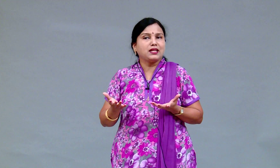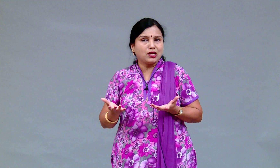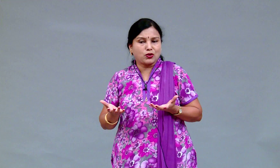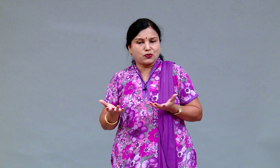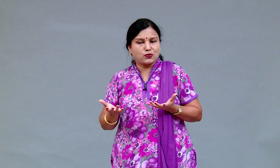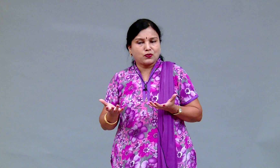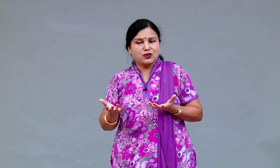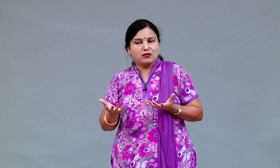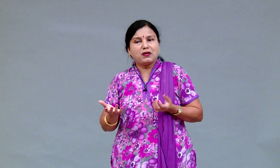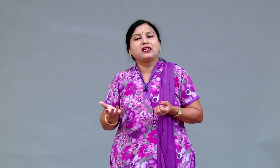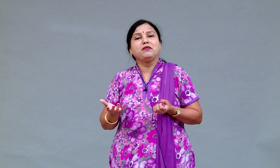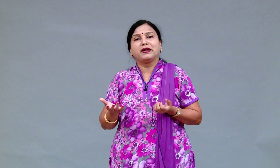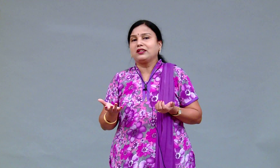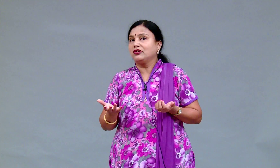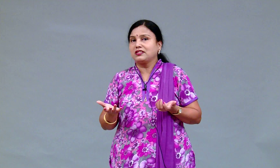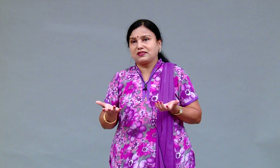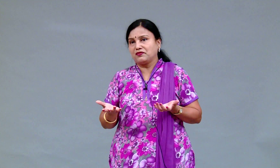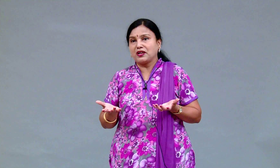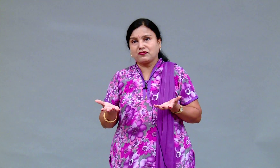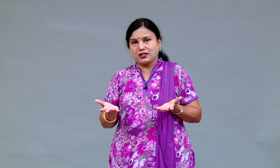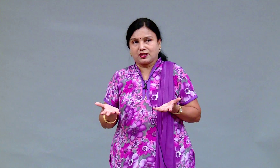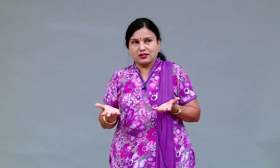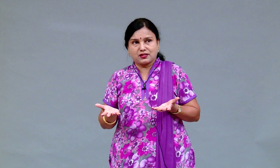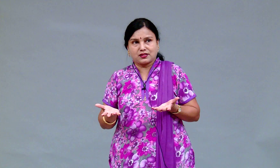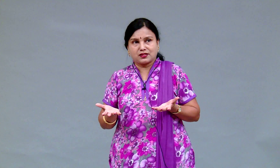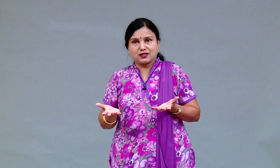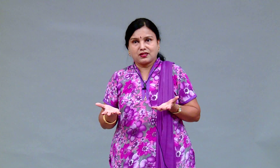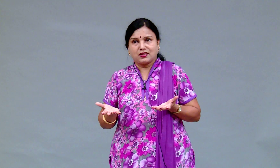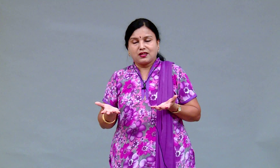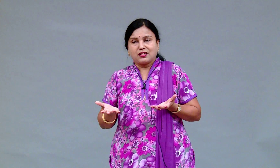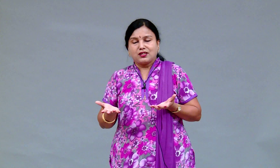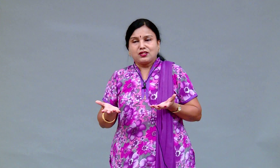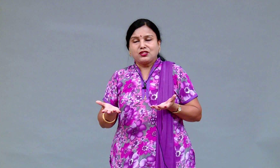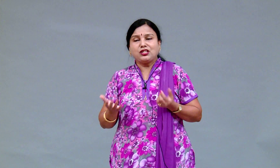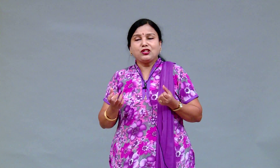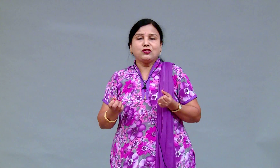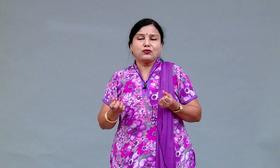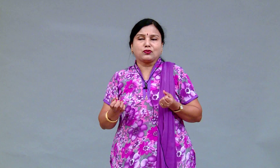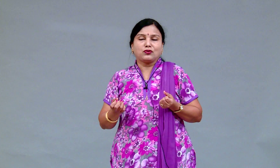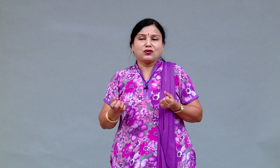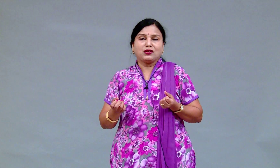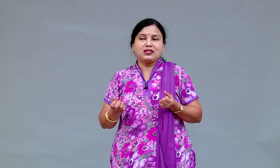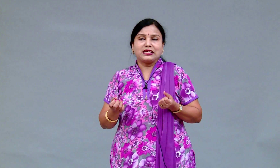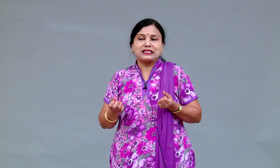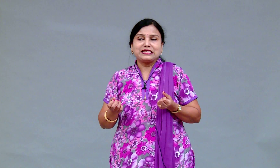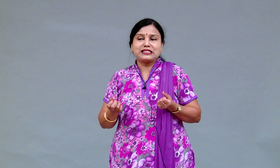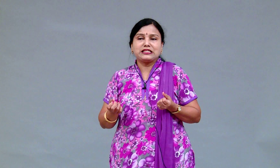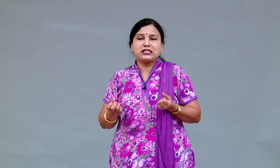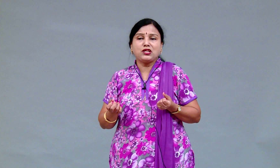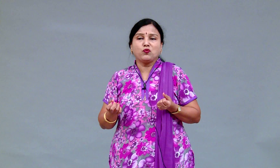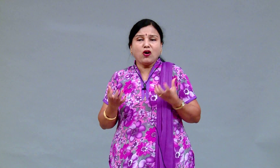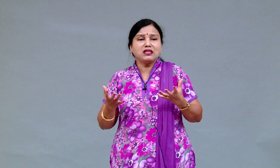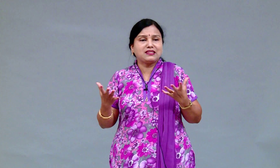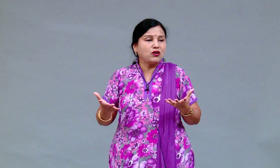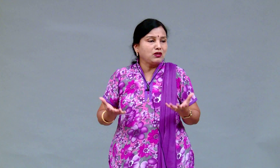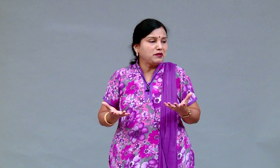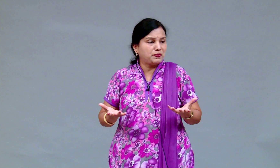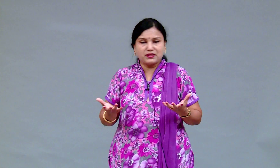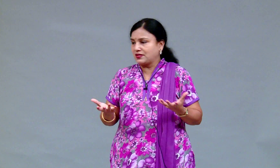now, monkey might not survive the night. She knew that she was the only person